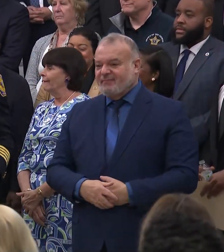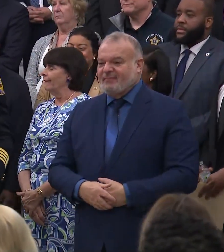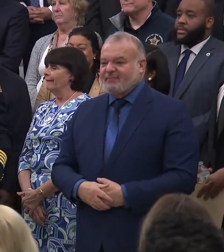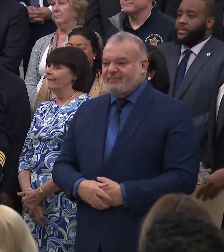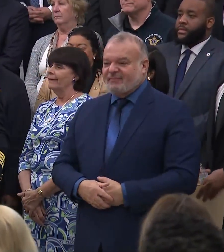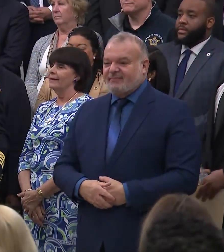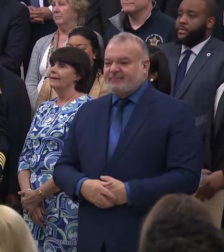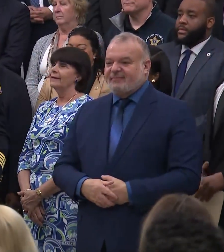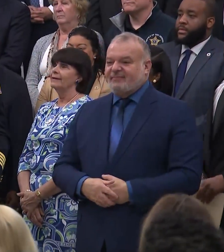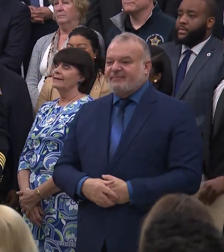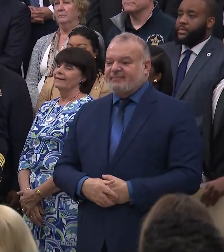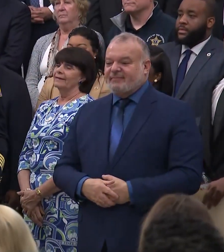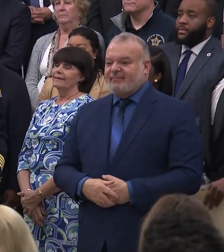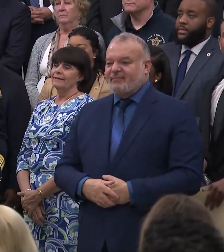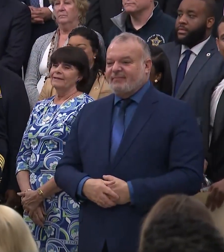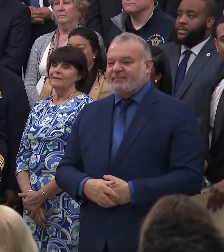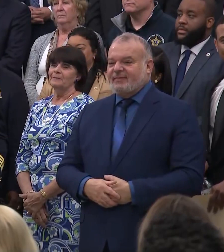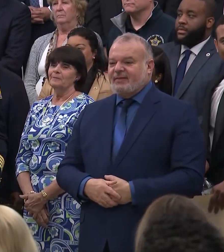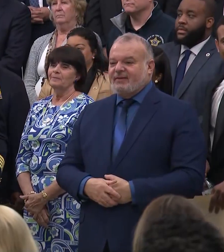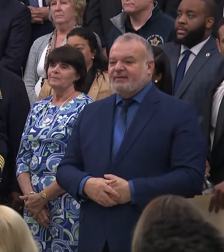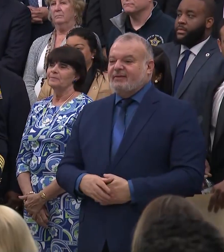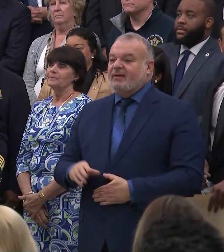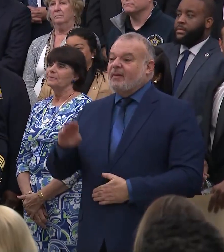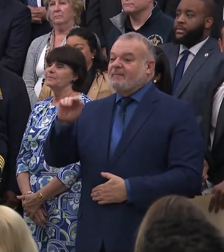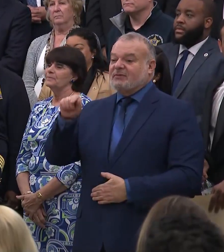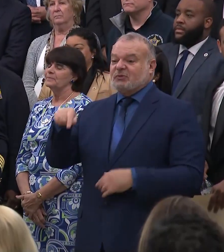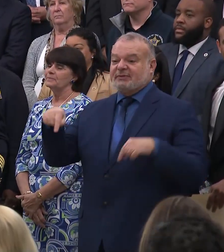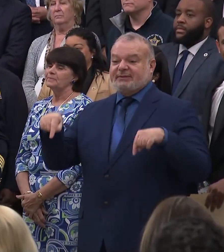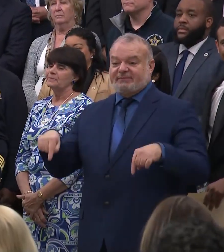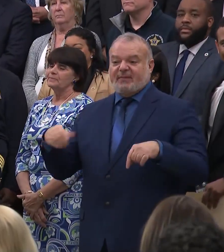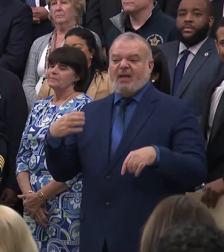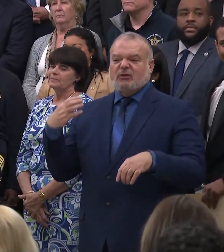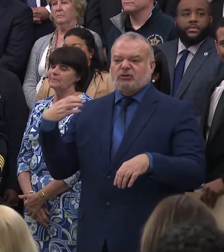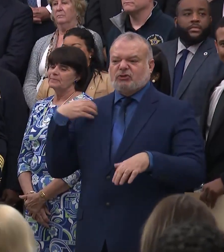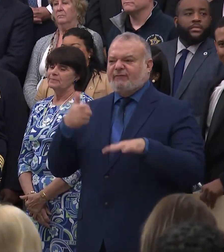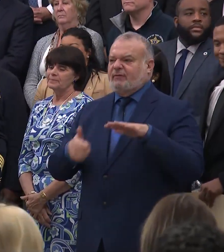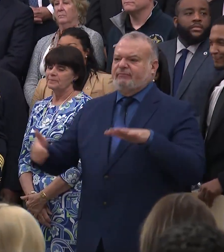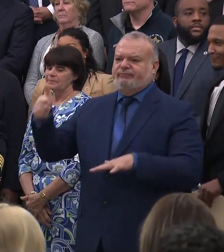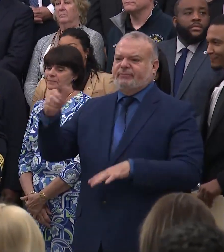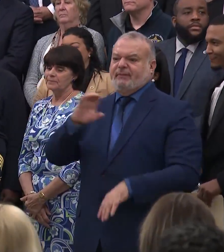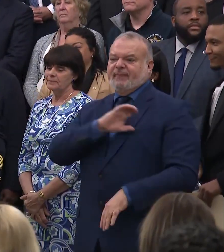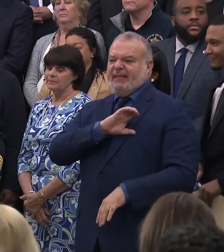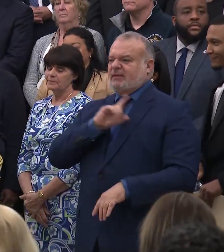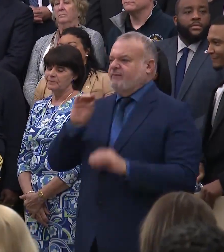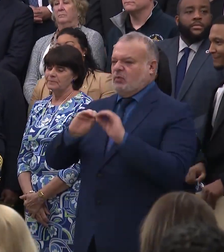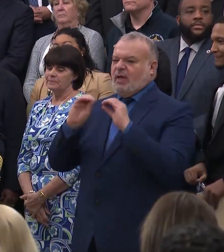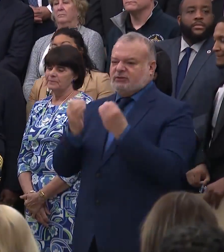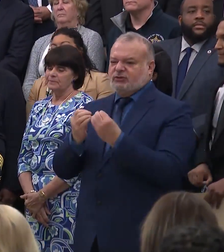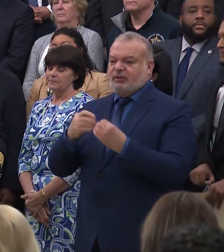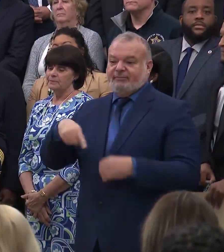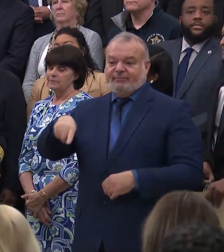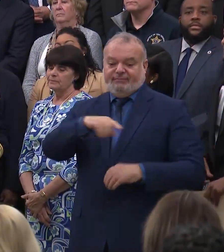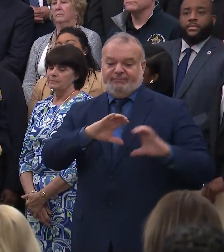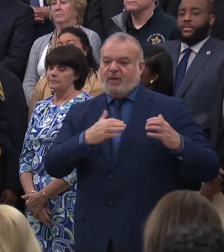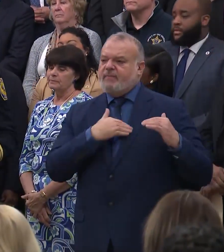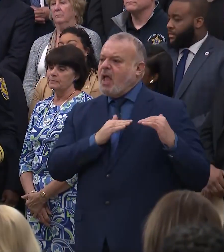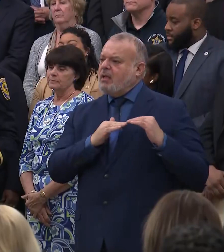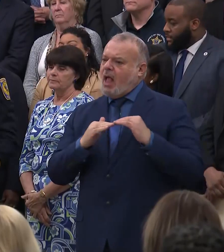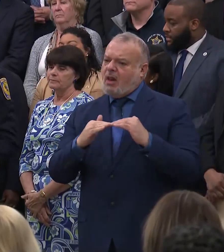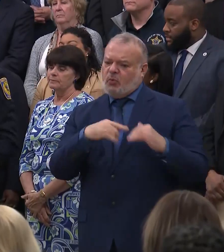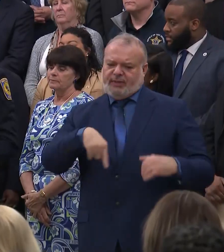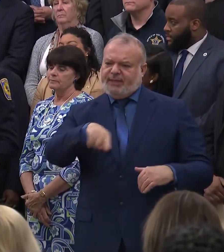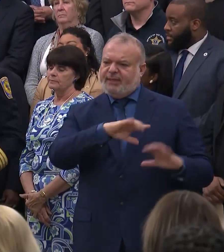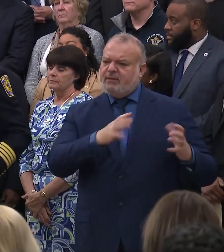On behalf of the Massachusetts Chiefs of Police Association, my colleagues and I are happy to stand with Governor Healey and her